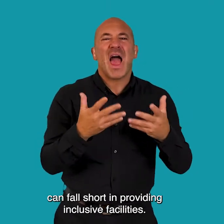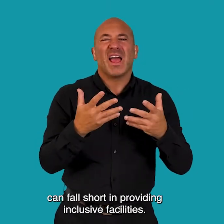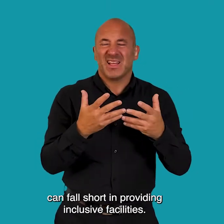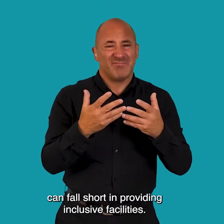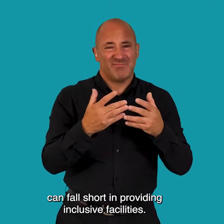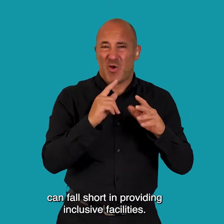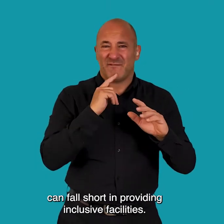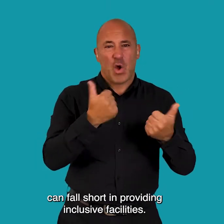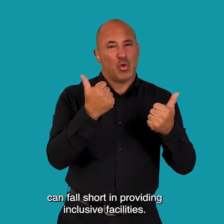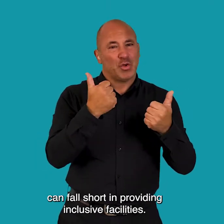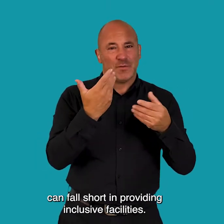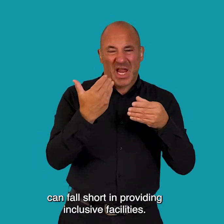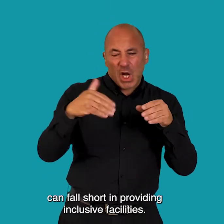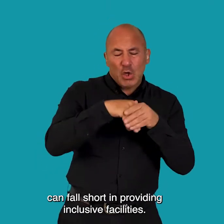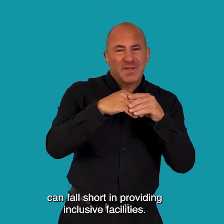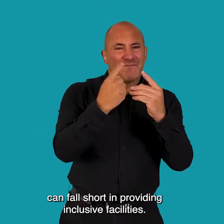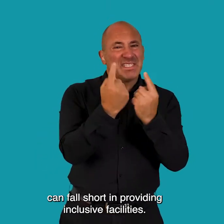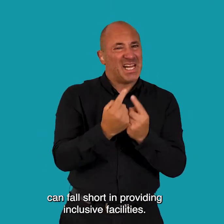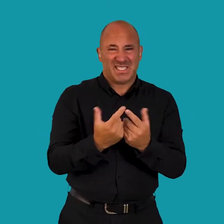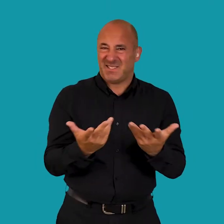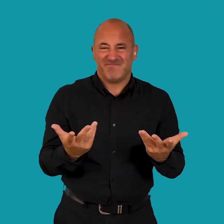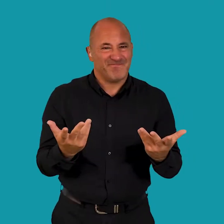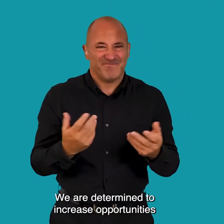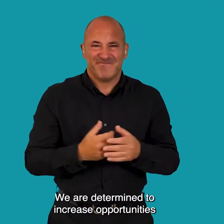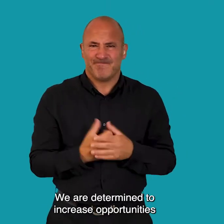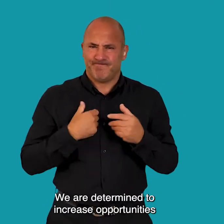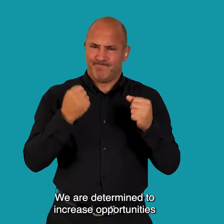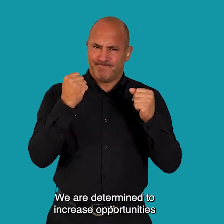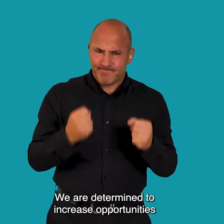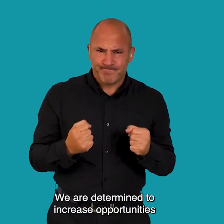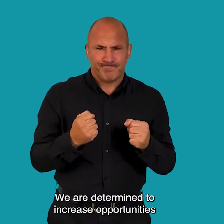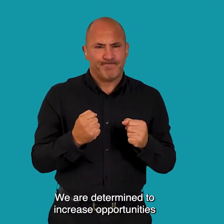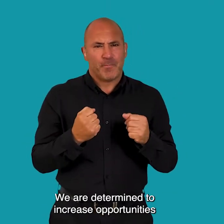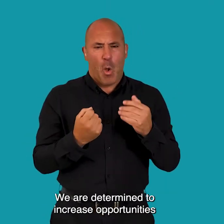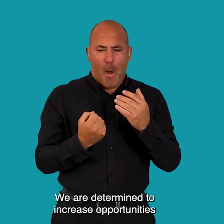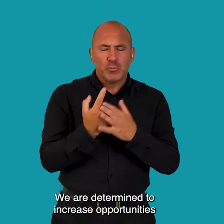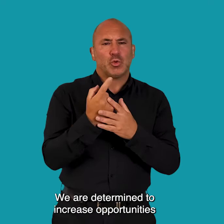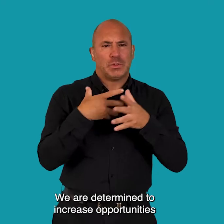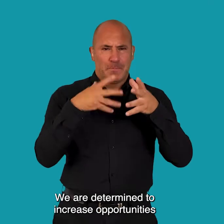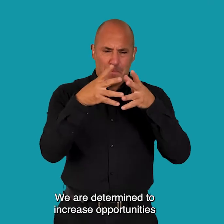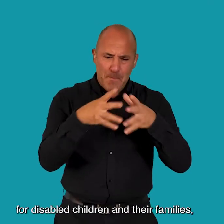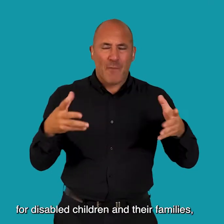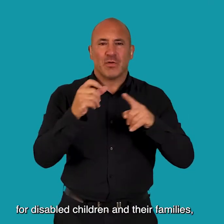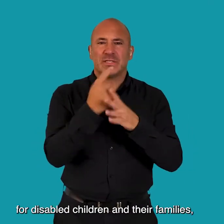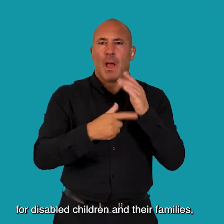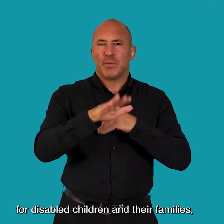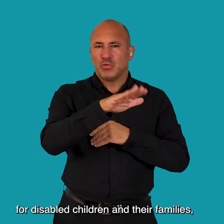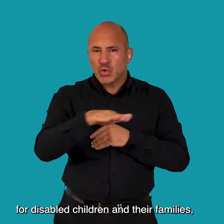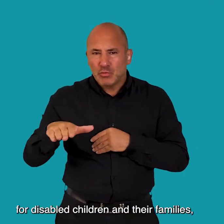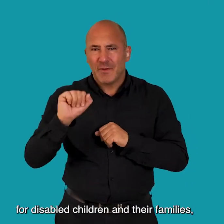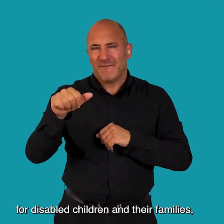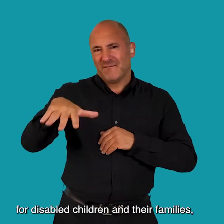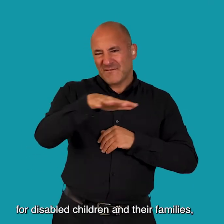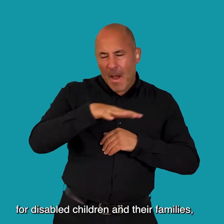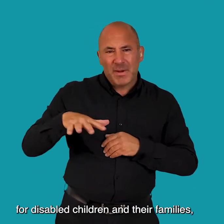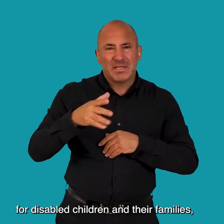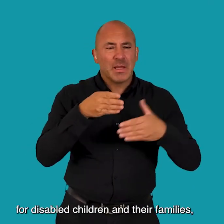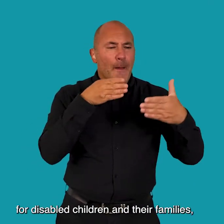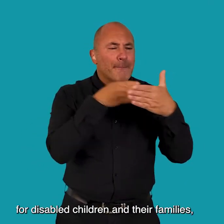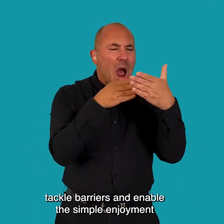in providing inclusive facilities. We are determined to increase opportunities for disabled children and their families,